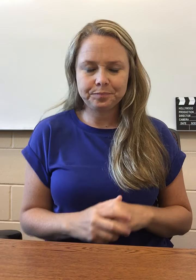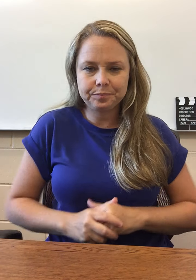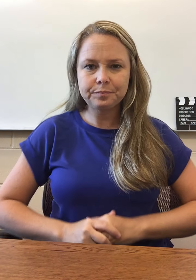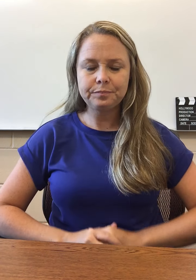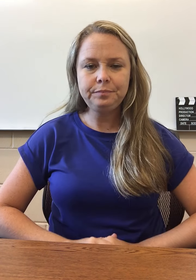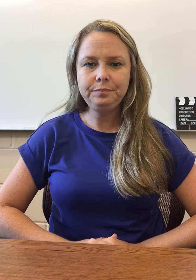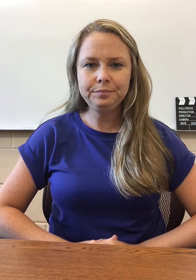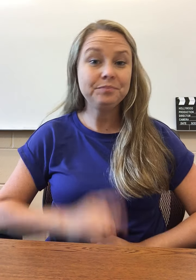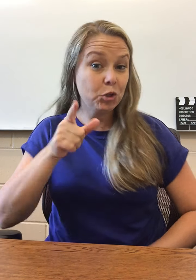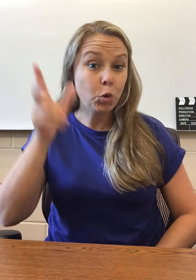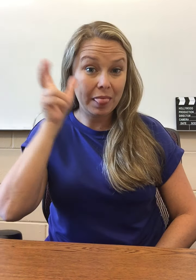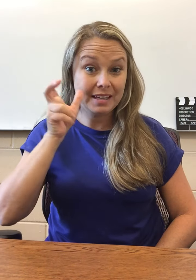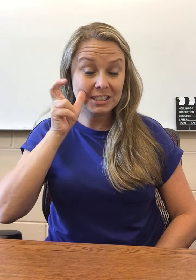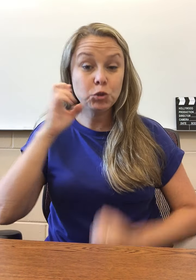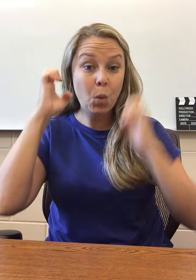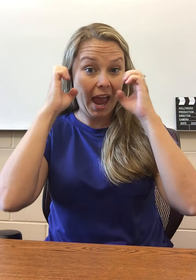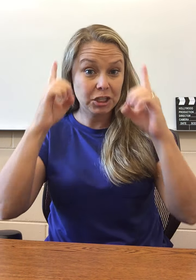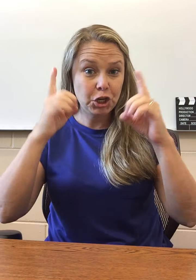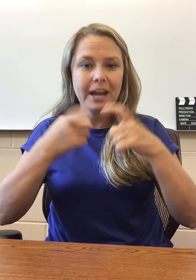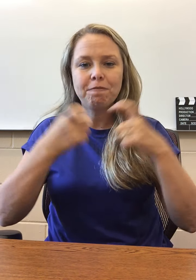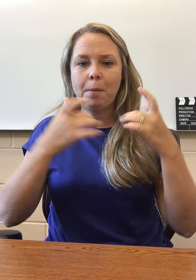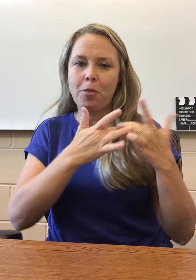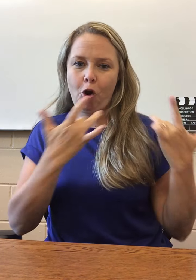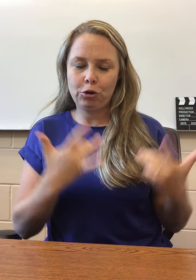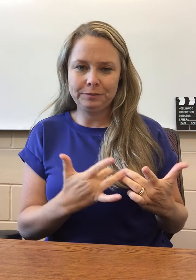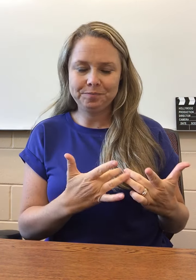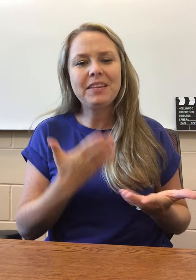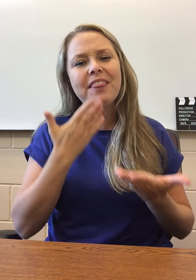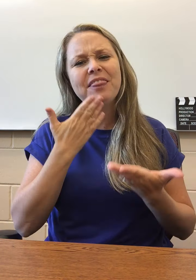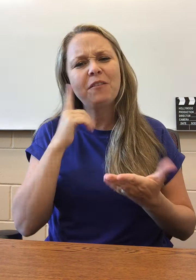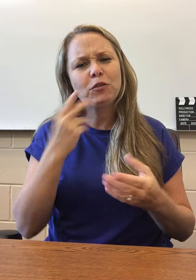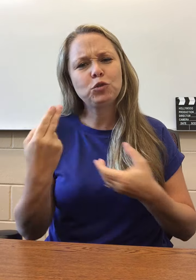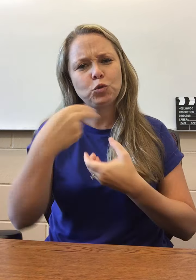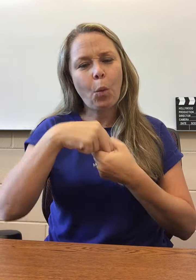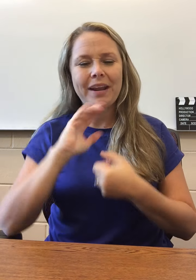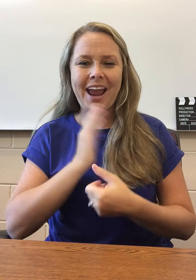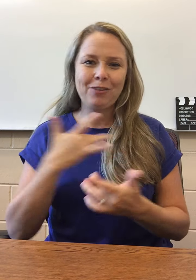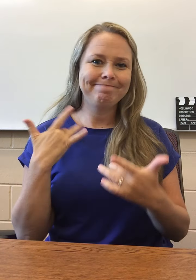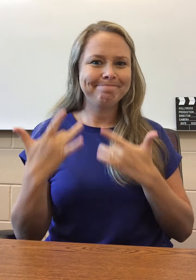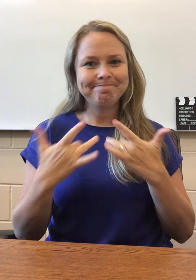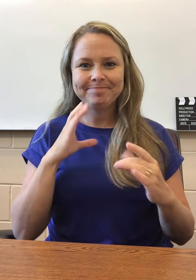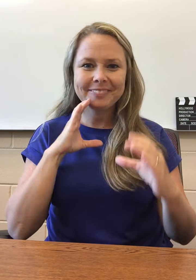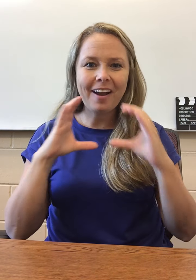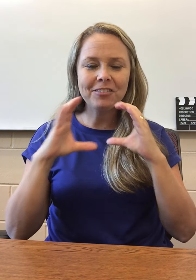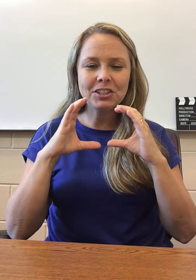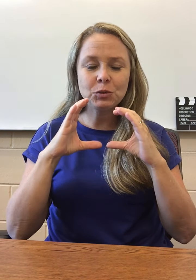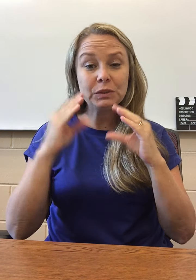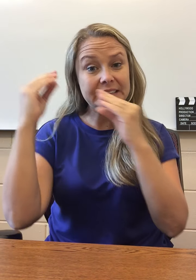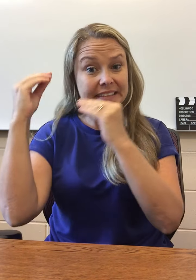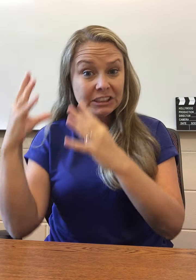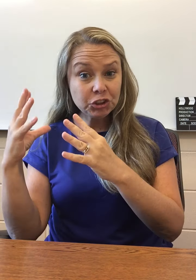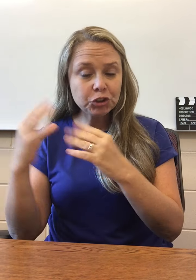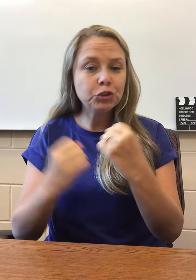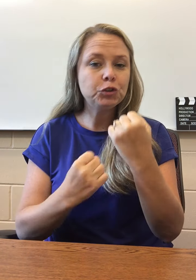you're listening to educating from the heart thank you for joining our lively conversations with teachers support professionals